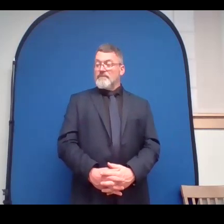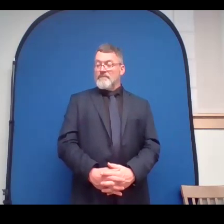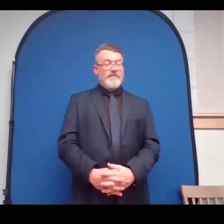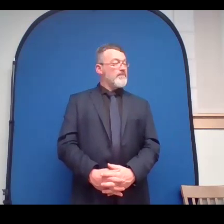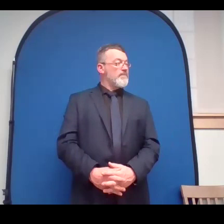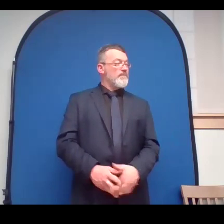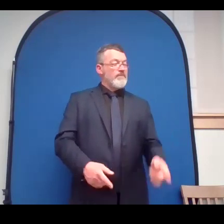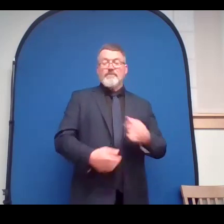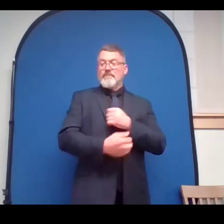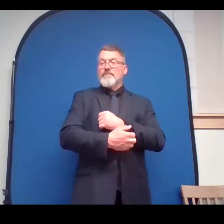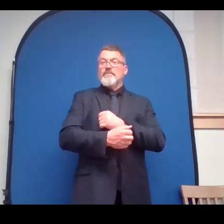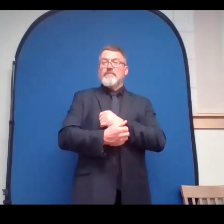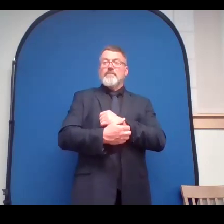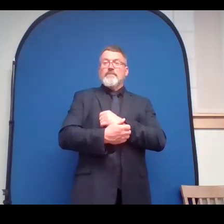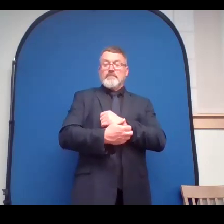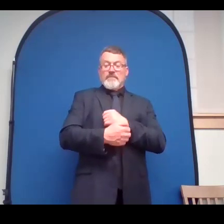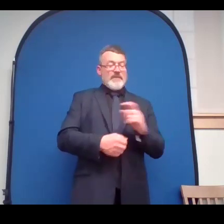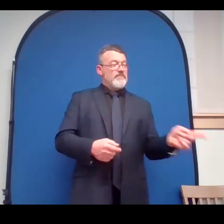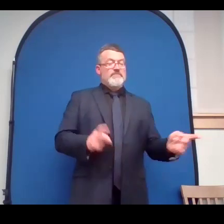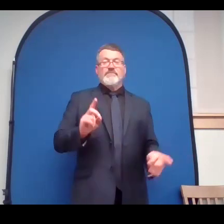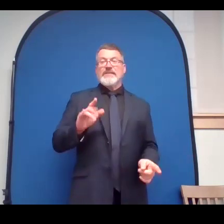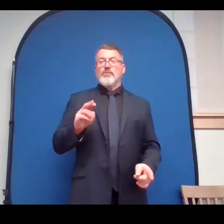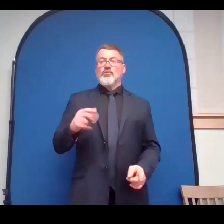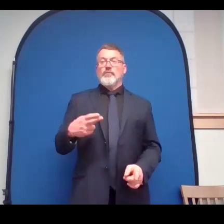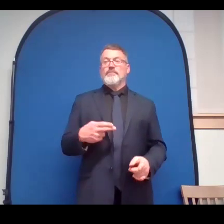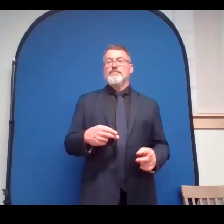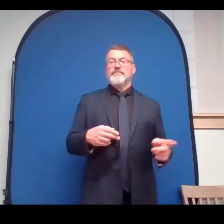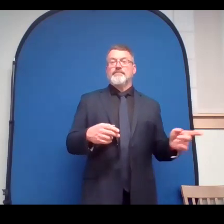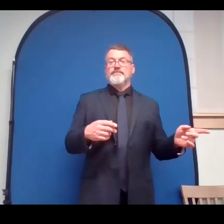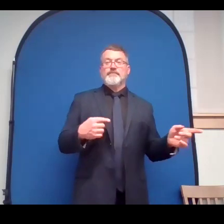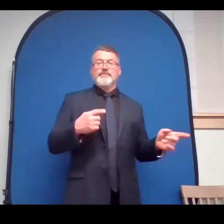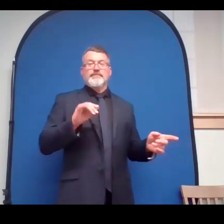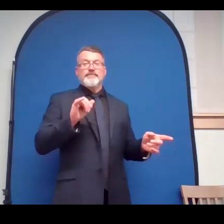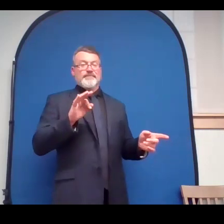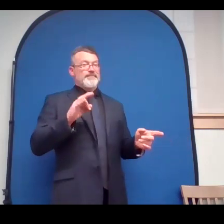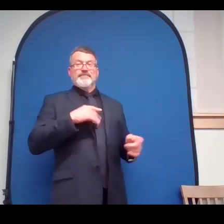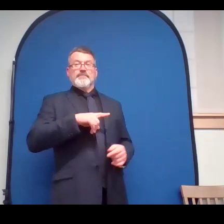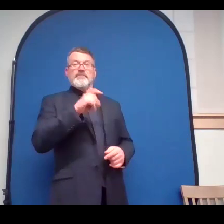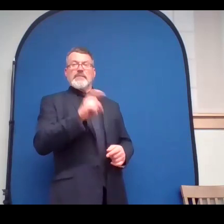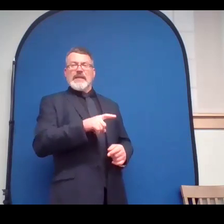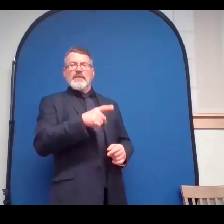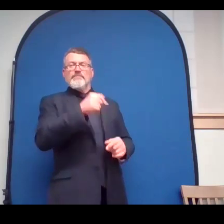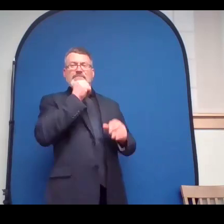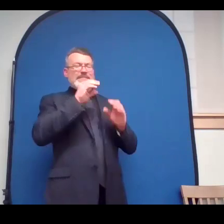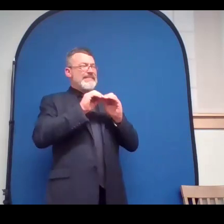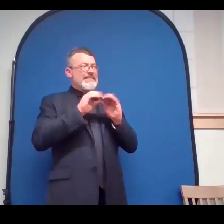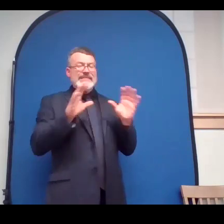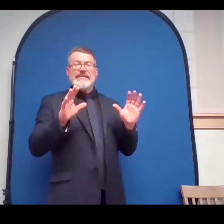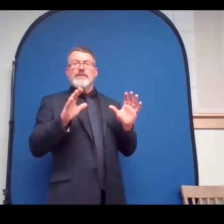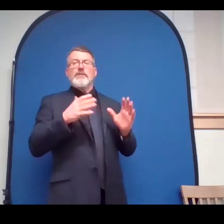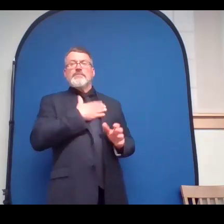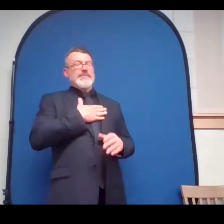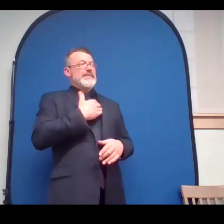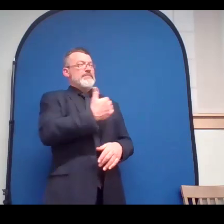Captain Reamer, if I ask any questions that are unclear or ambiguous, will you let me know? I'll